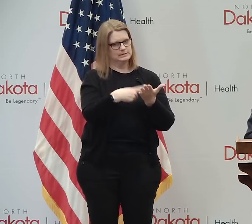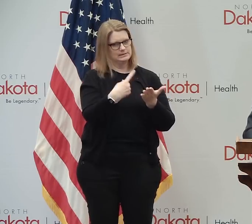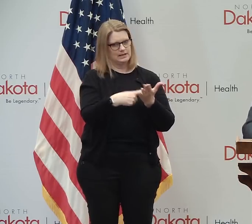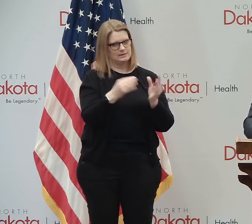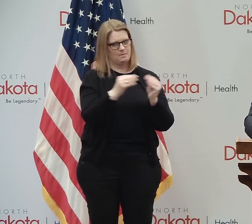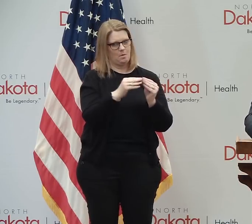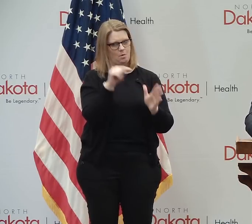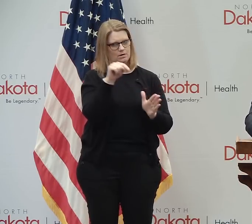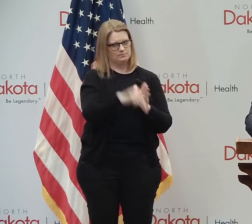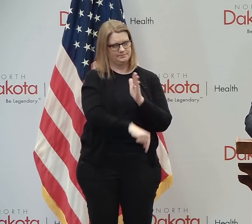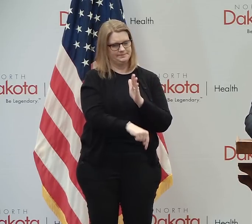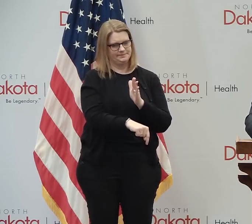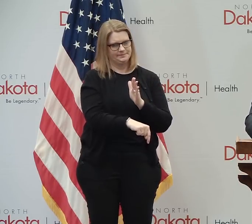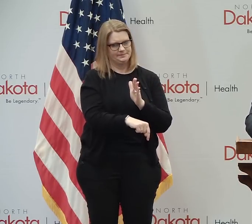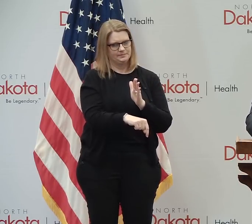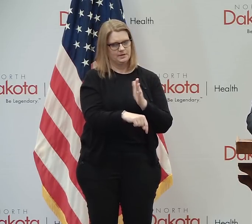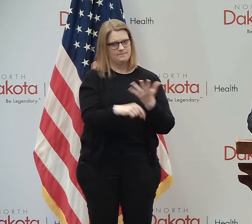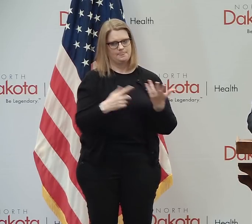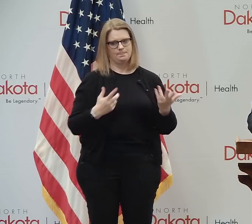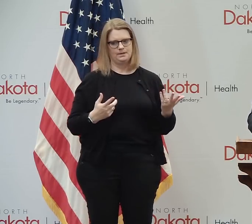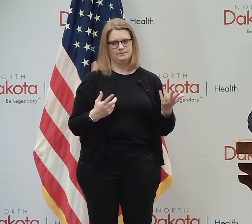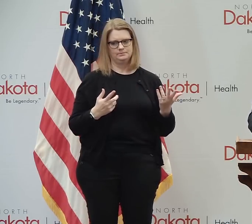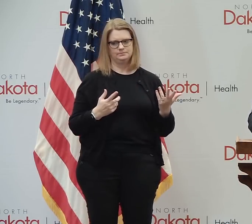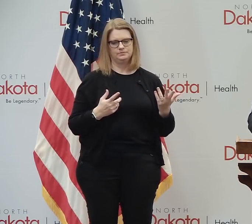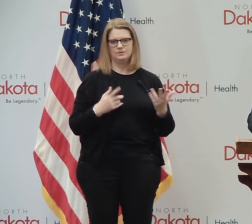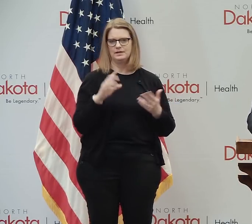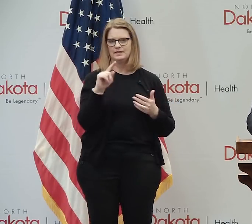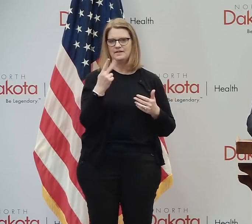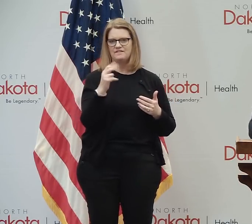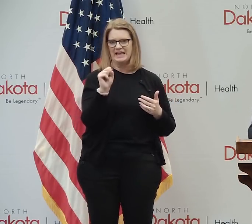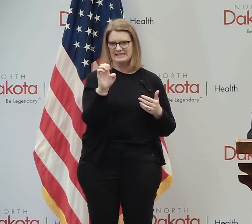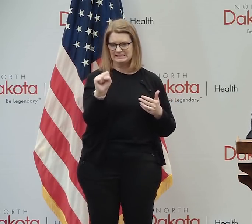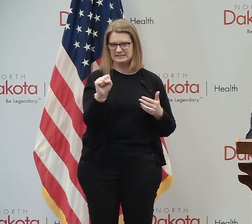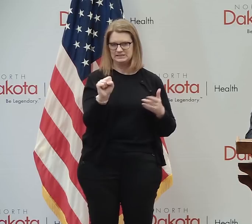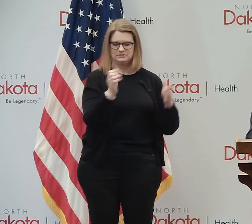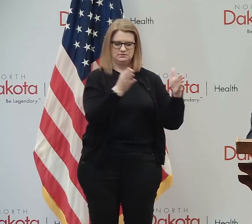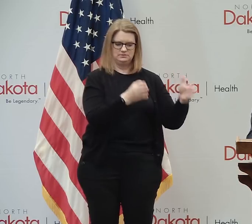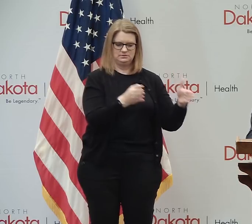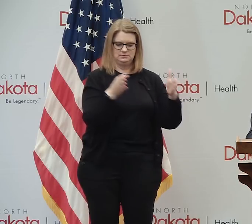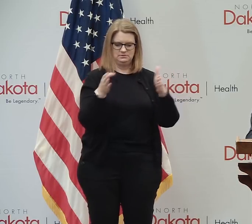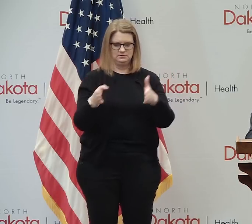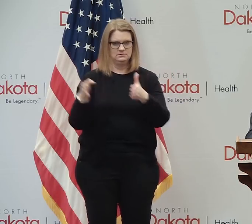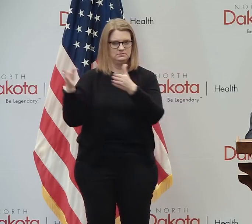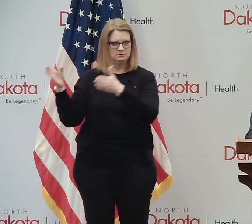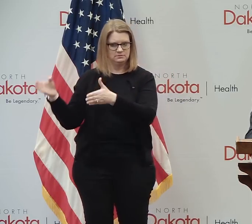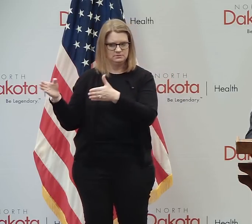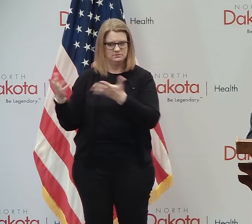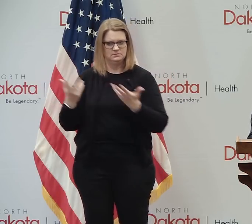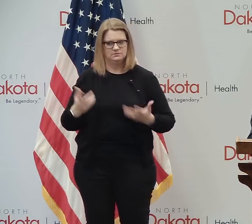today about what the different phases are, and we'll be talking about a sort of a